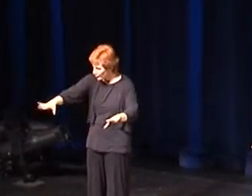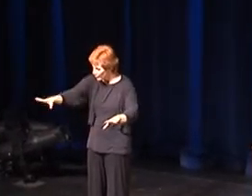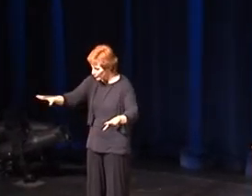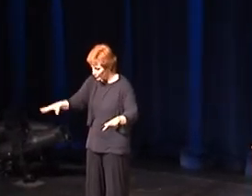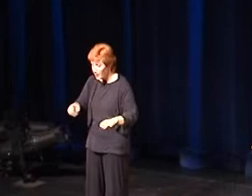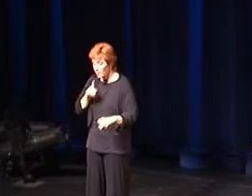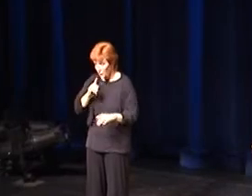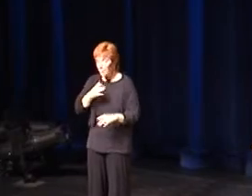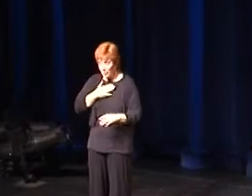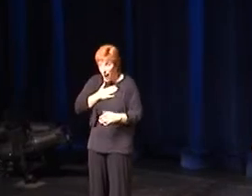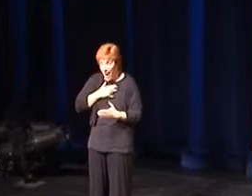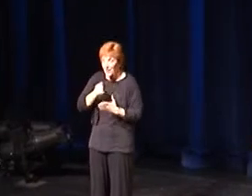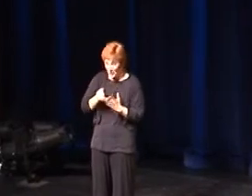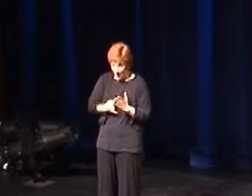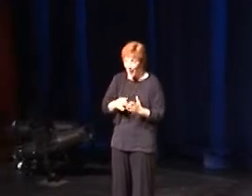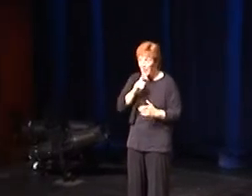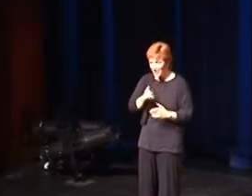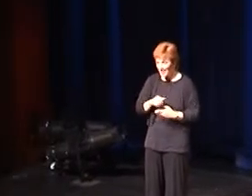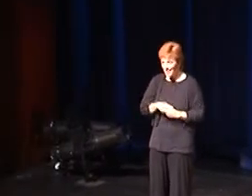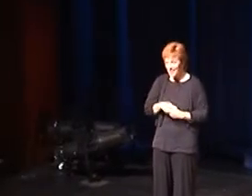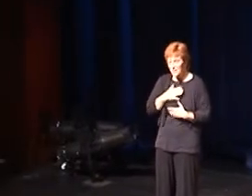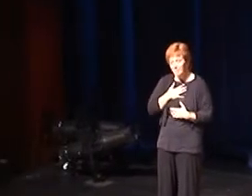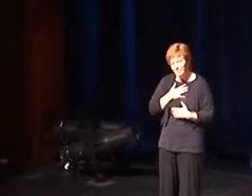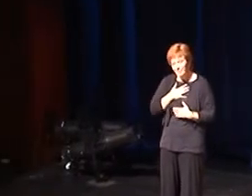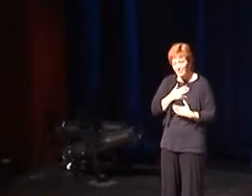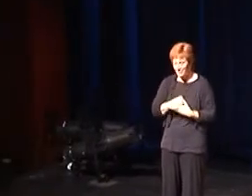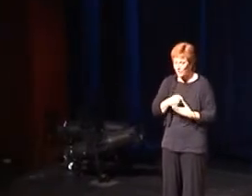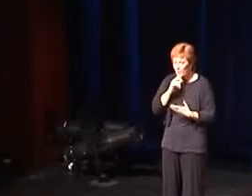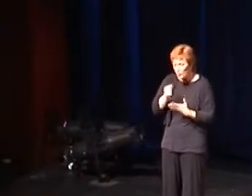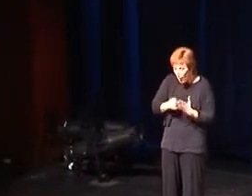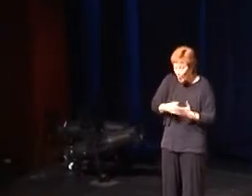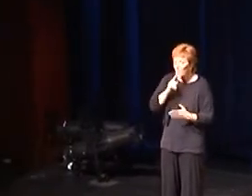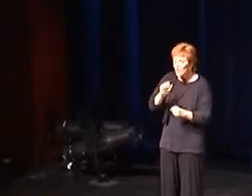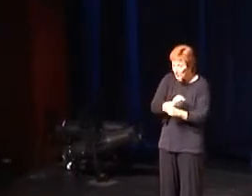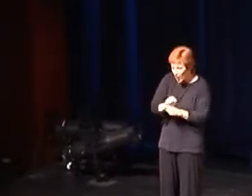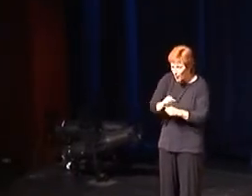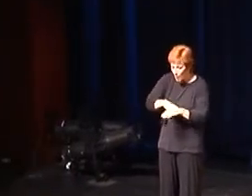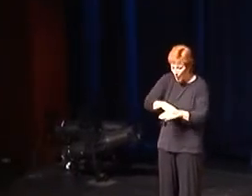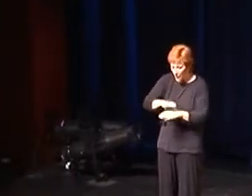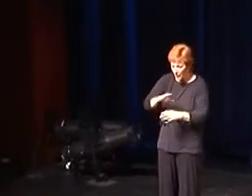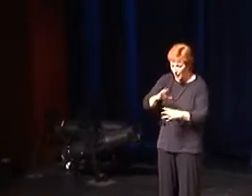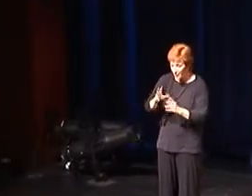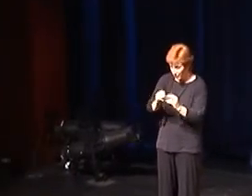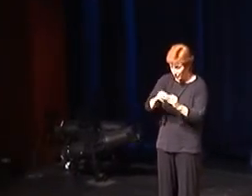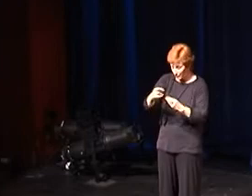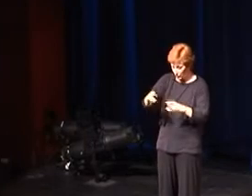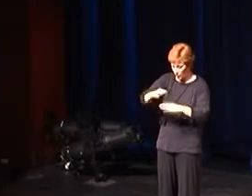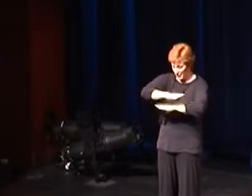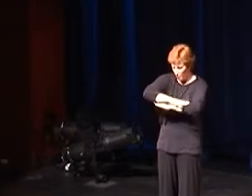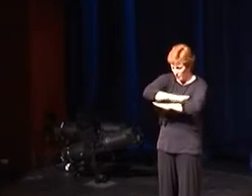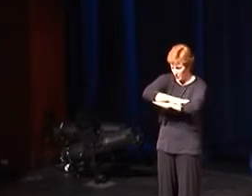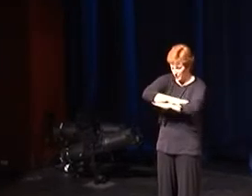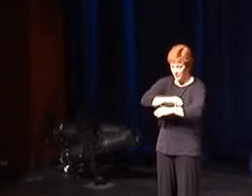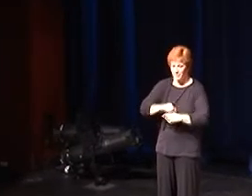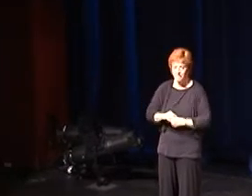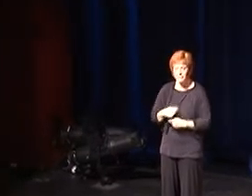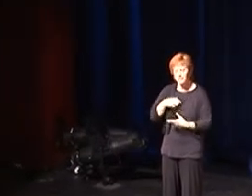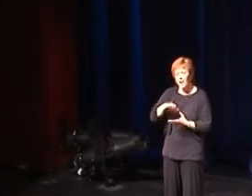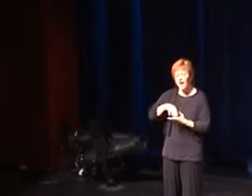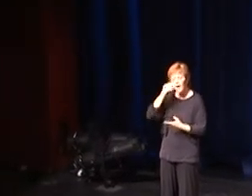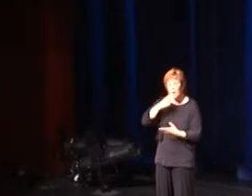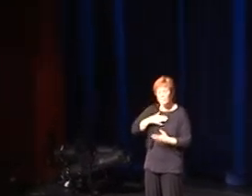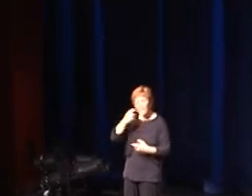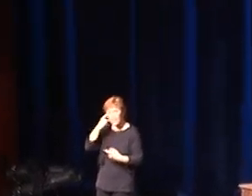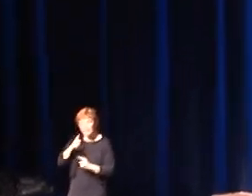real drawings. That was a real drawing, a real job that was on that conference room table. Now, I learned that my thinking